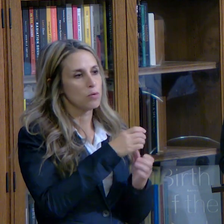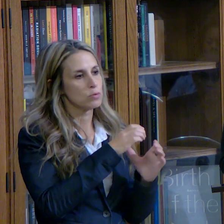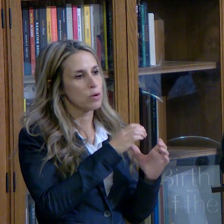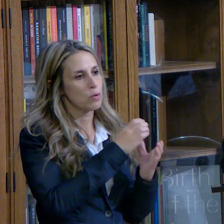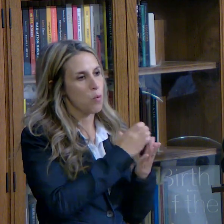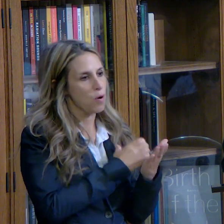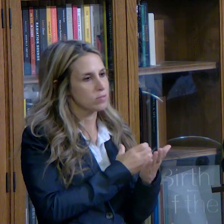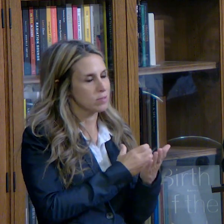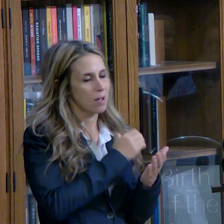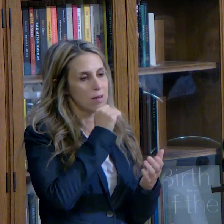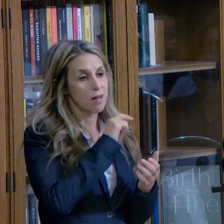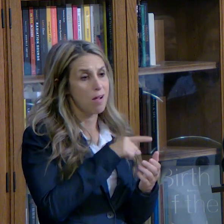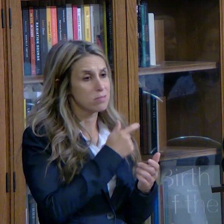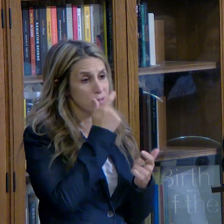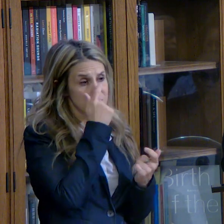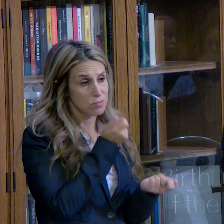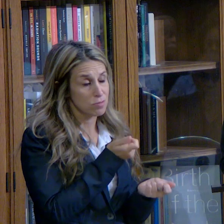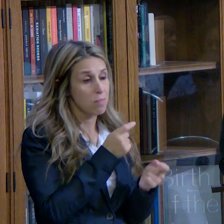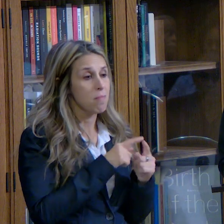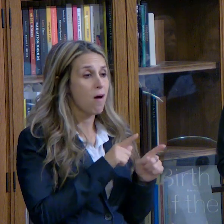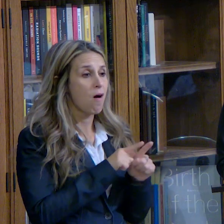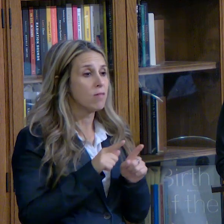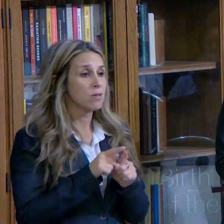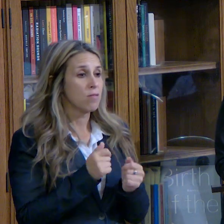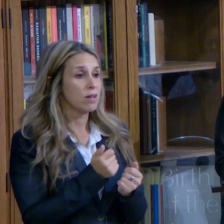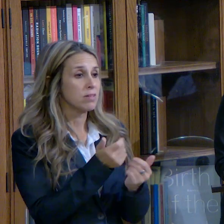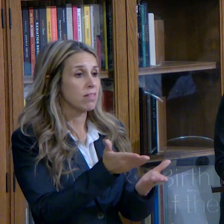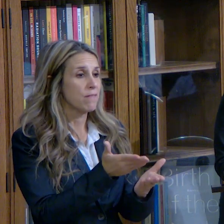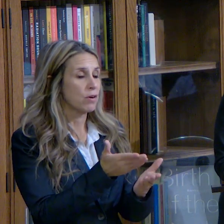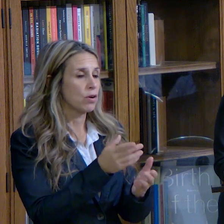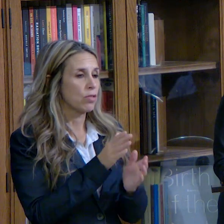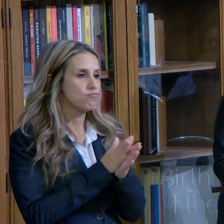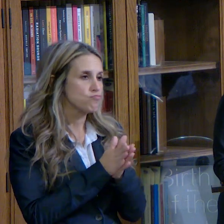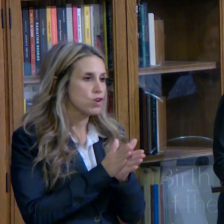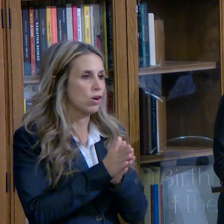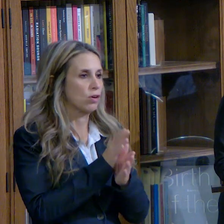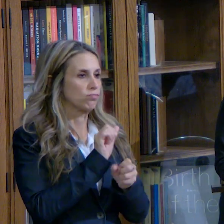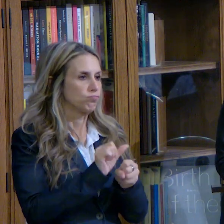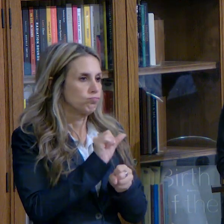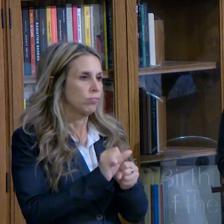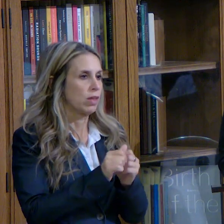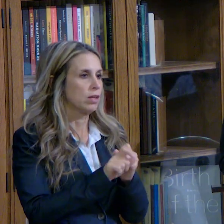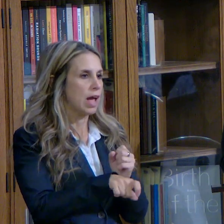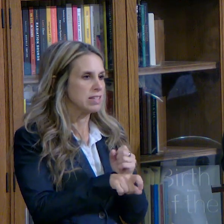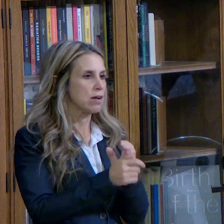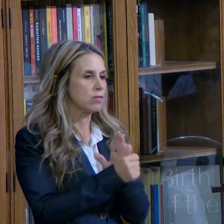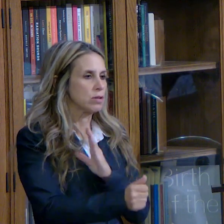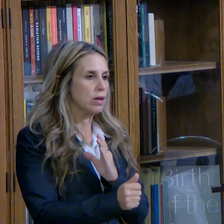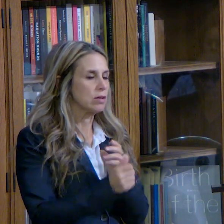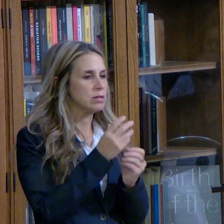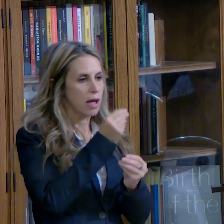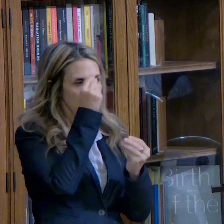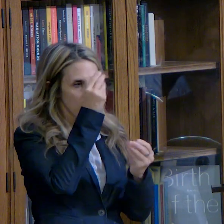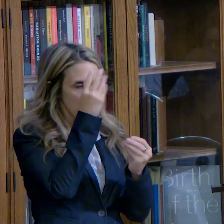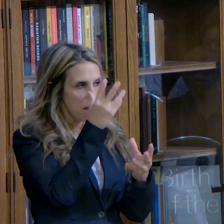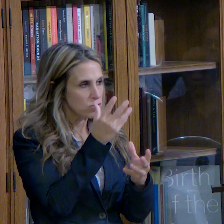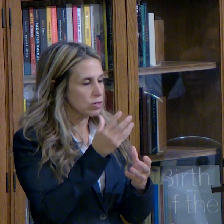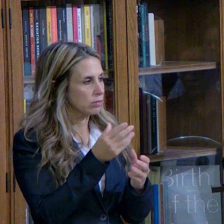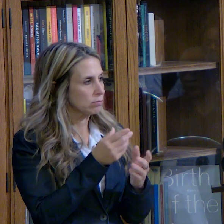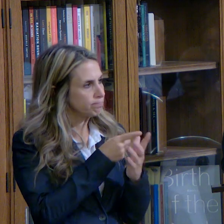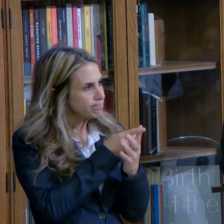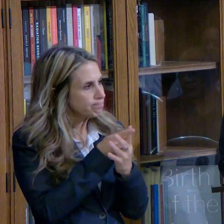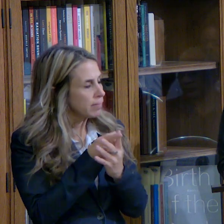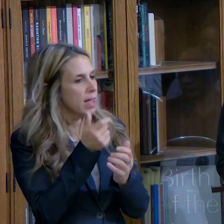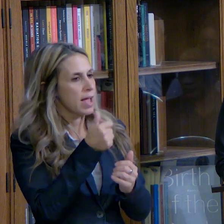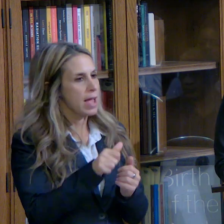courses are not just interesting but they deliver the rigor and necessary skills and information that